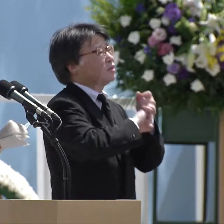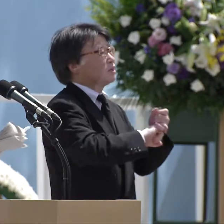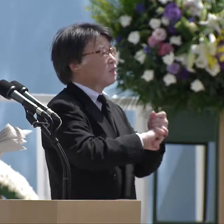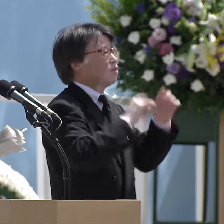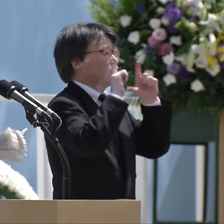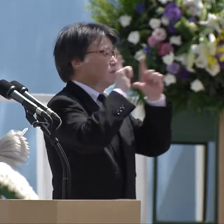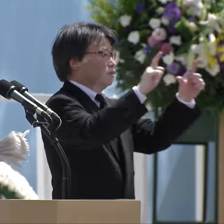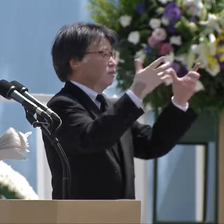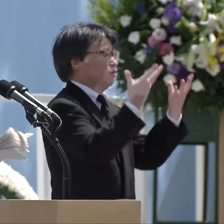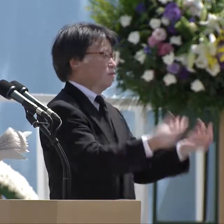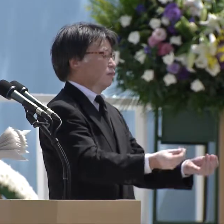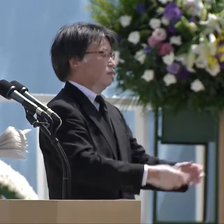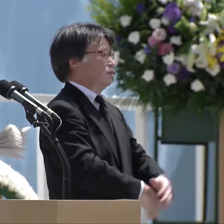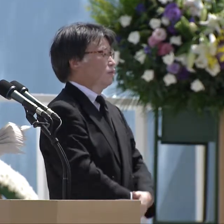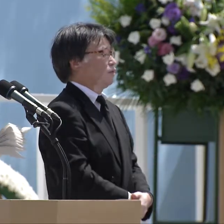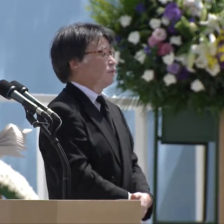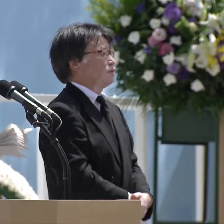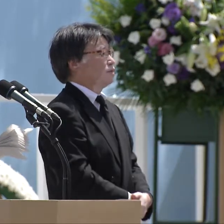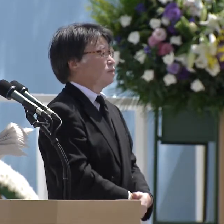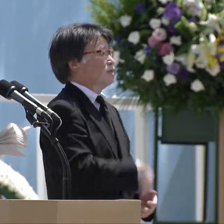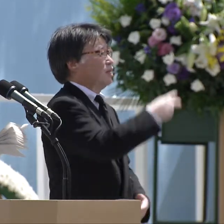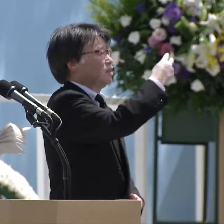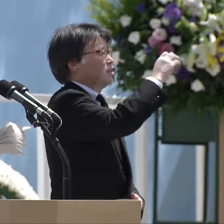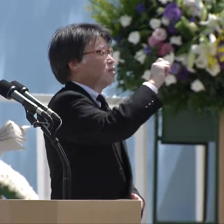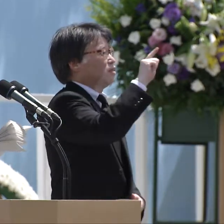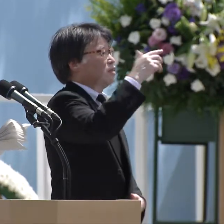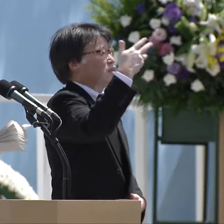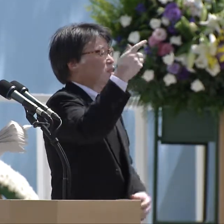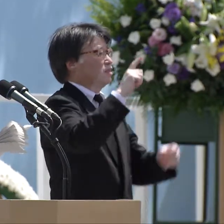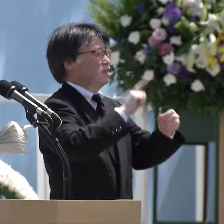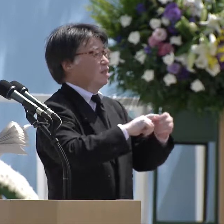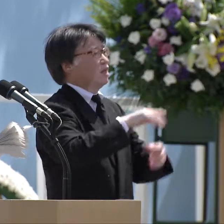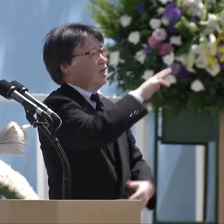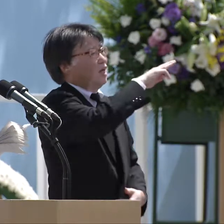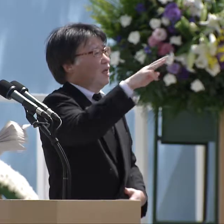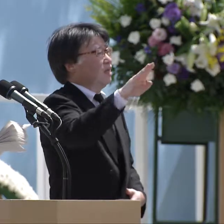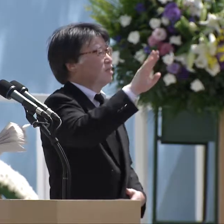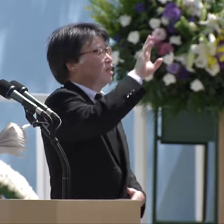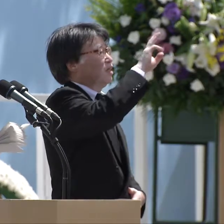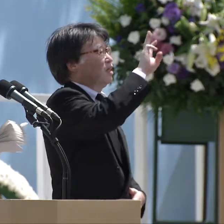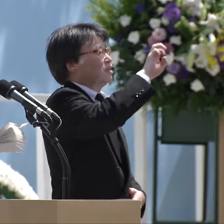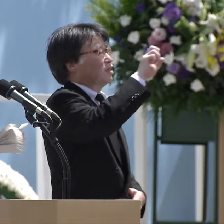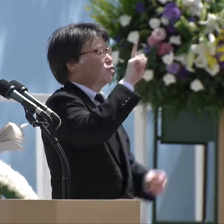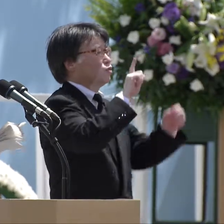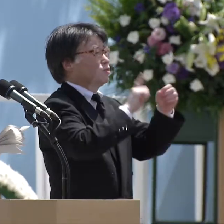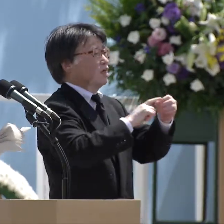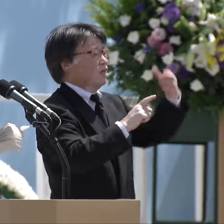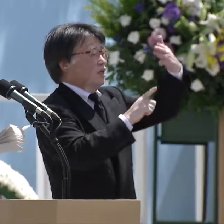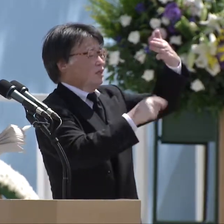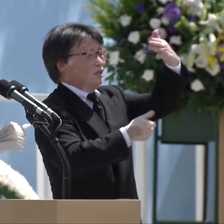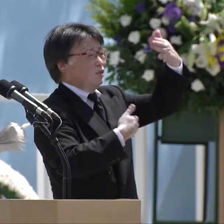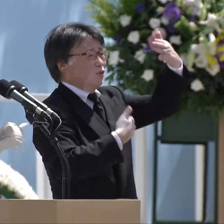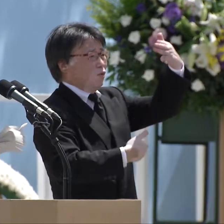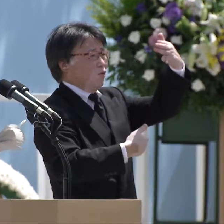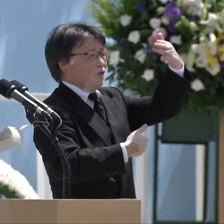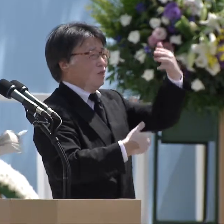of nuclear weapons and war. Terumi Tanaka, Atomic Bomb Survivor